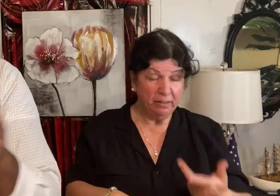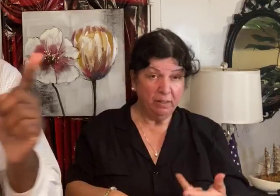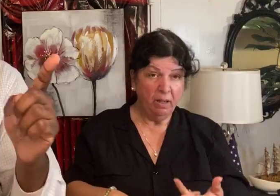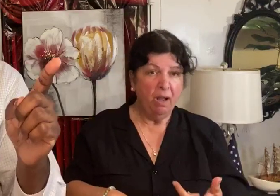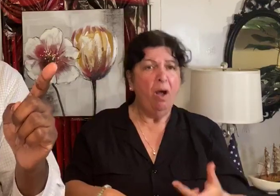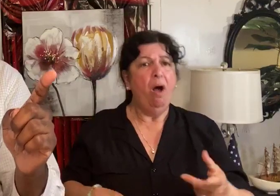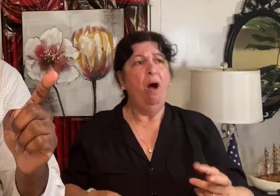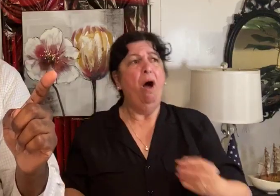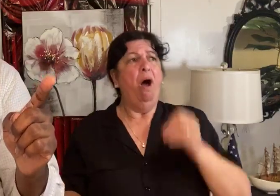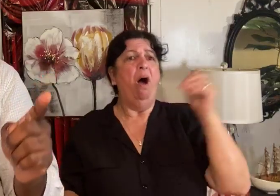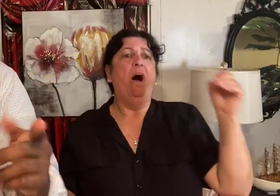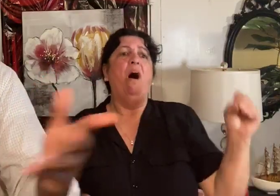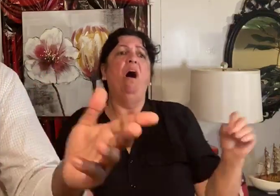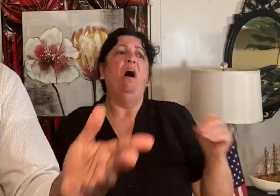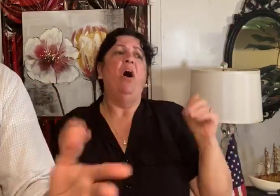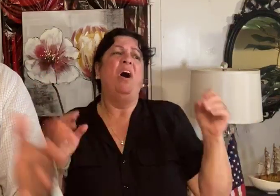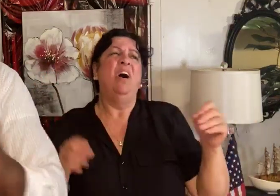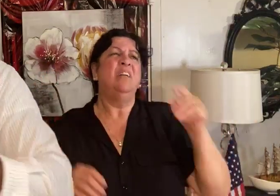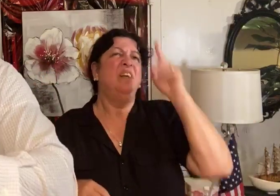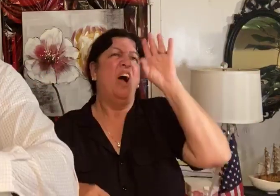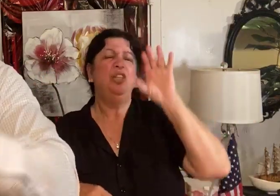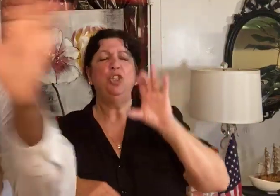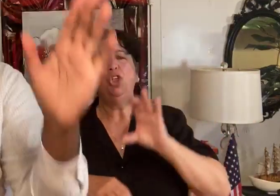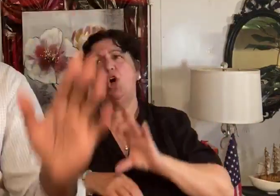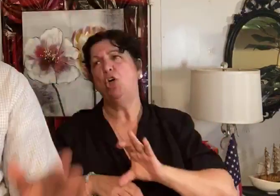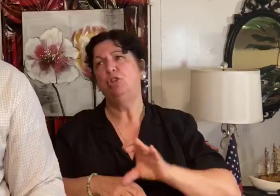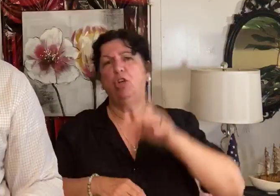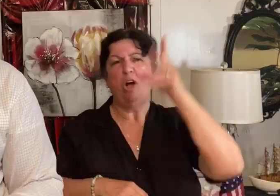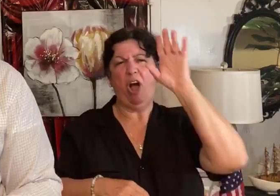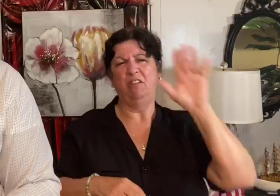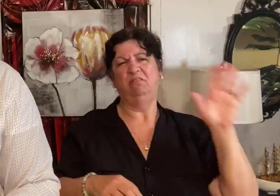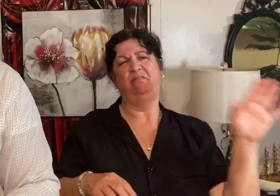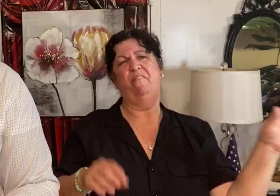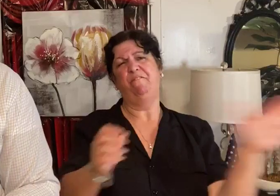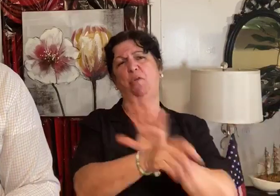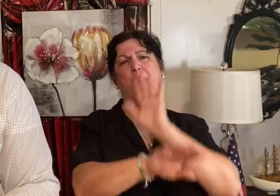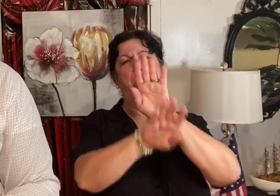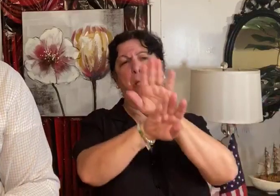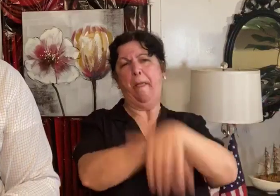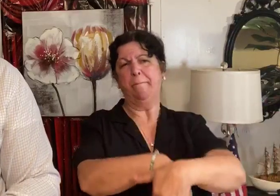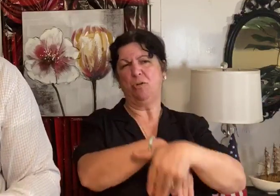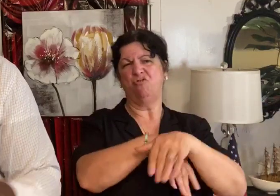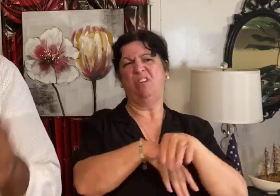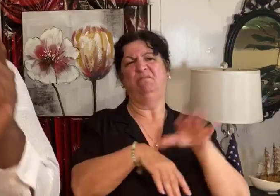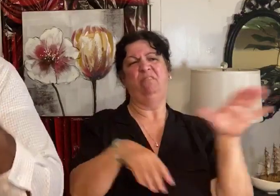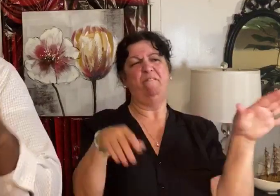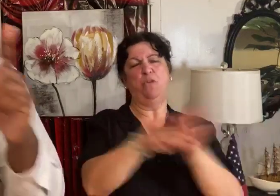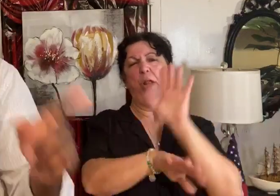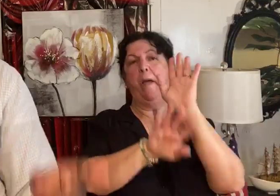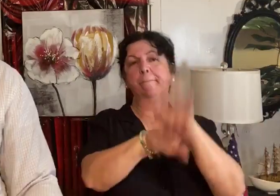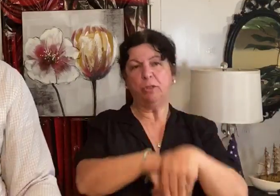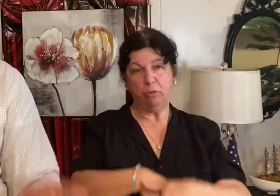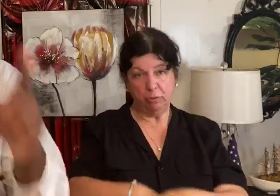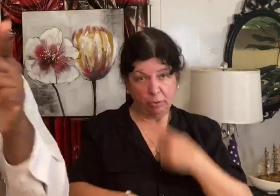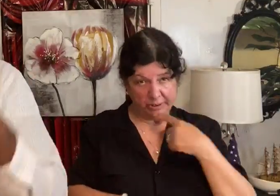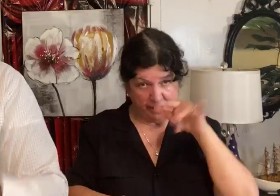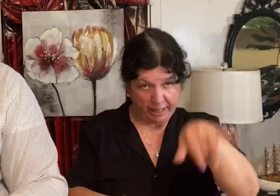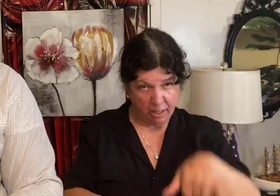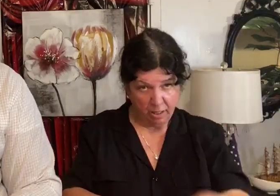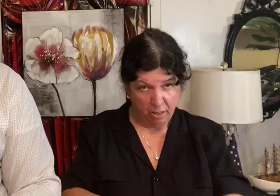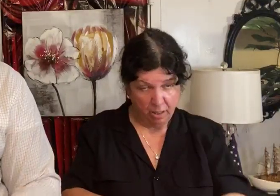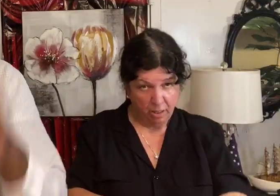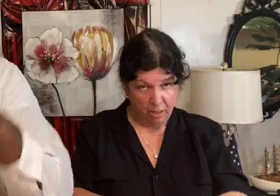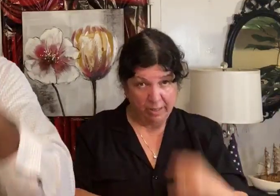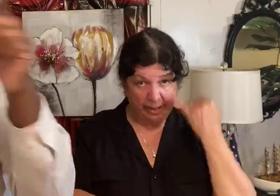People say, oh, God's church, the church is full of hypocrites. If you're the one that's saying that, you're the